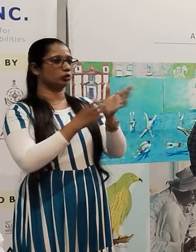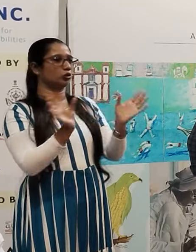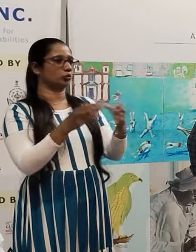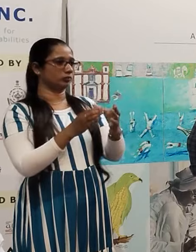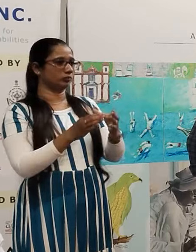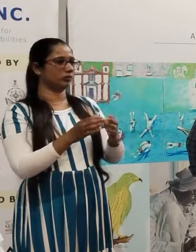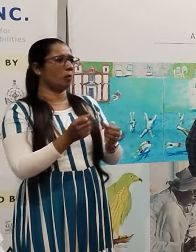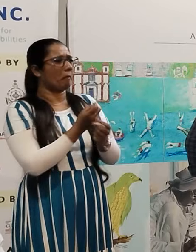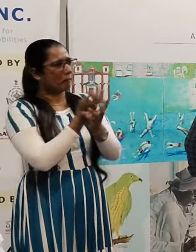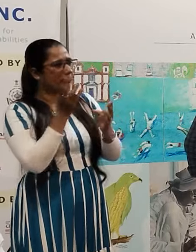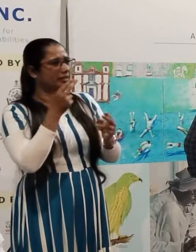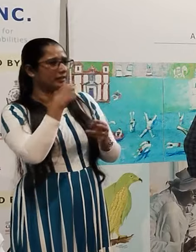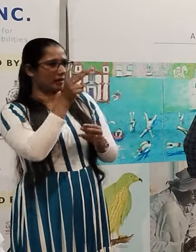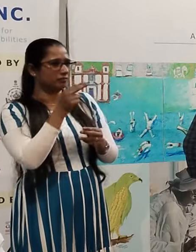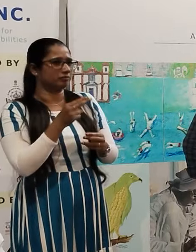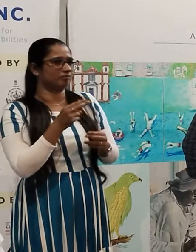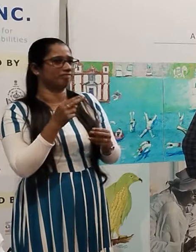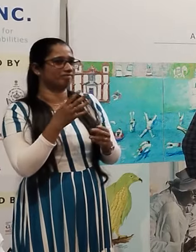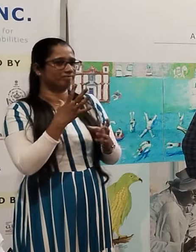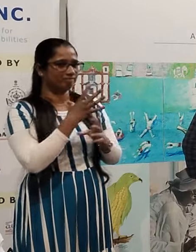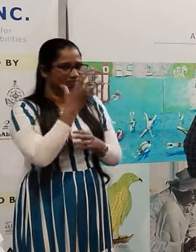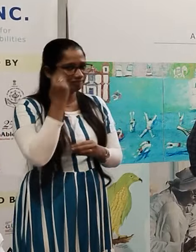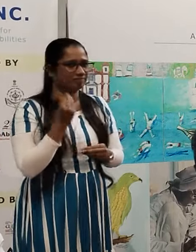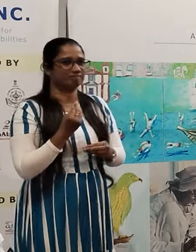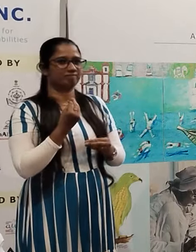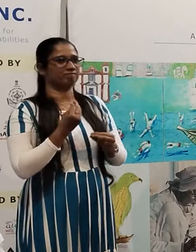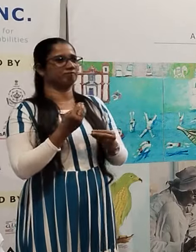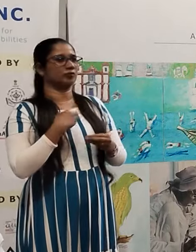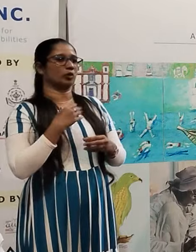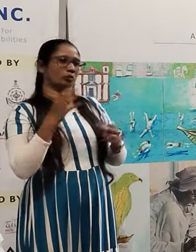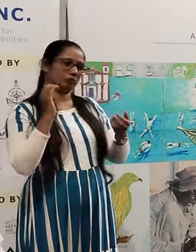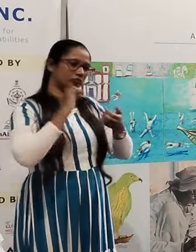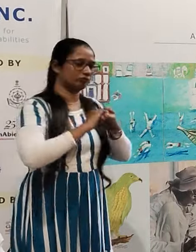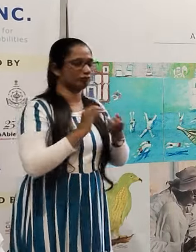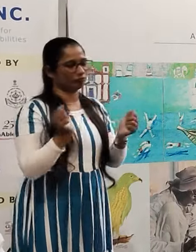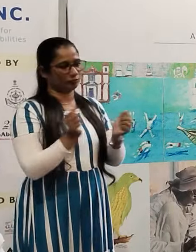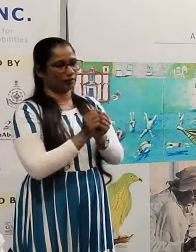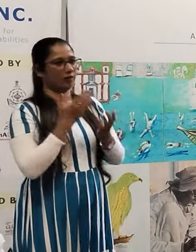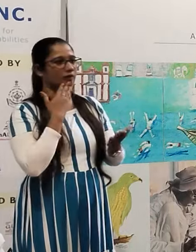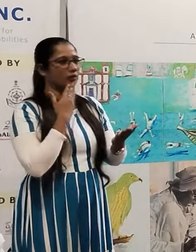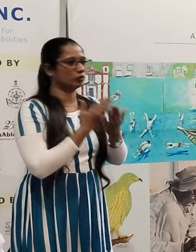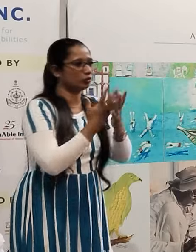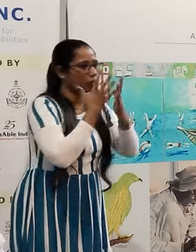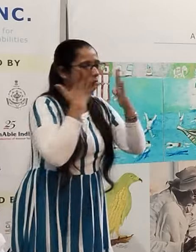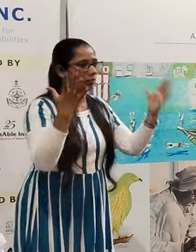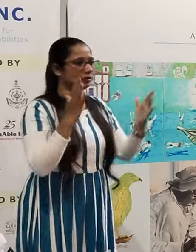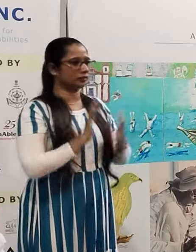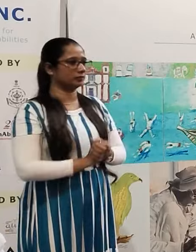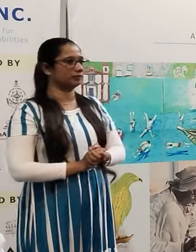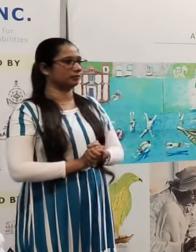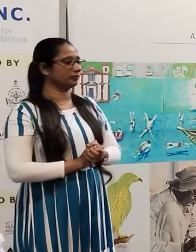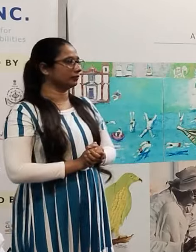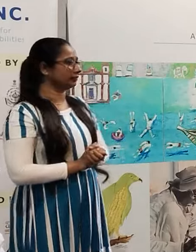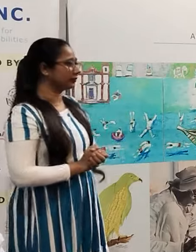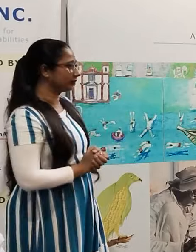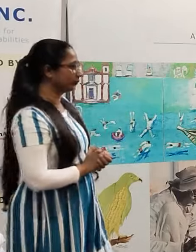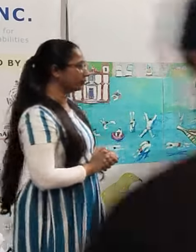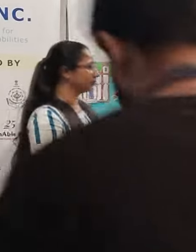others whose names I've not read out, but they've been a key part. So thank you so much, everybody.